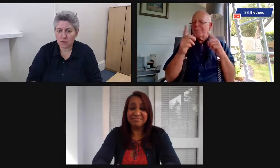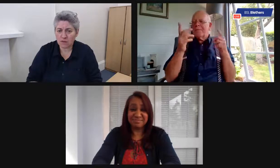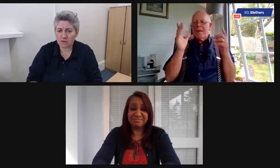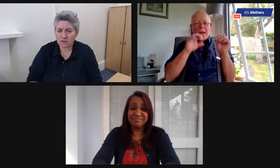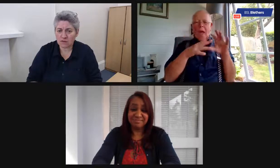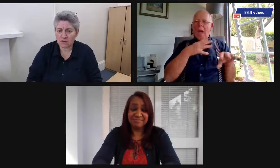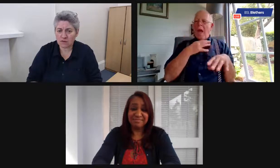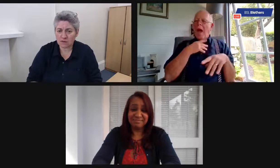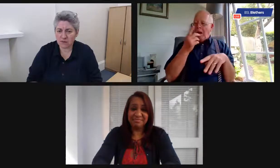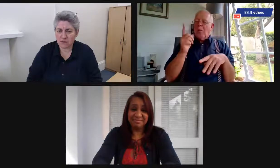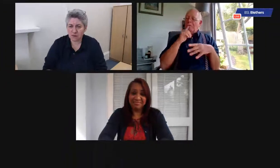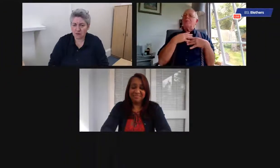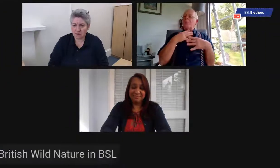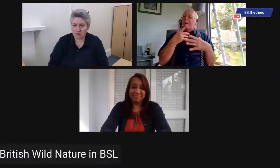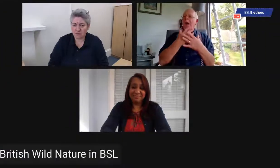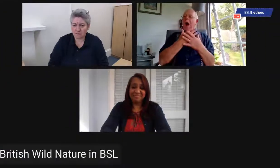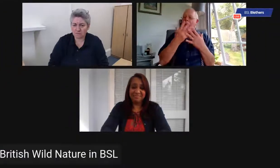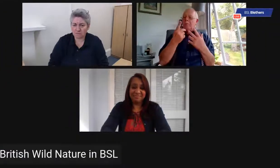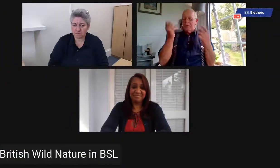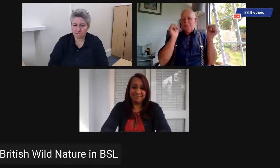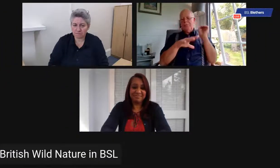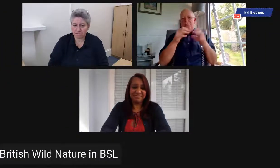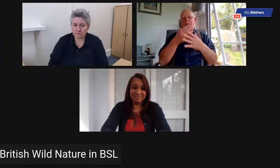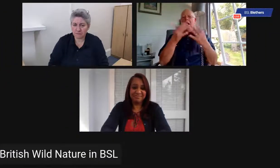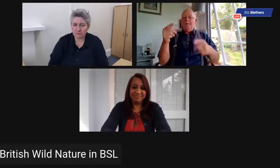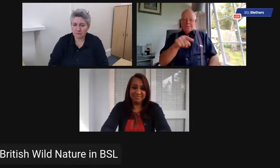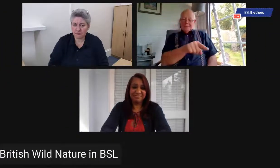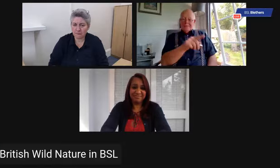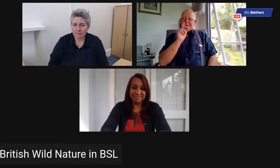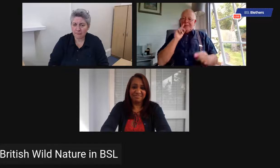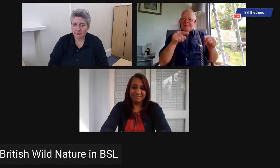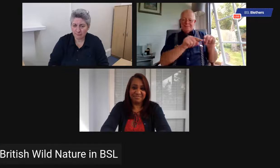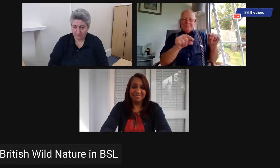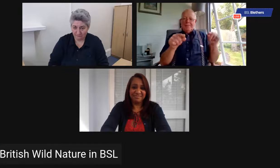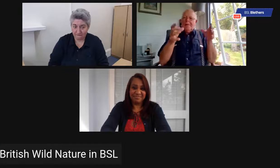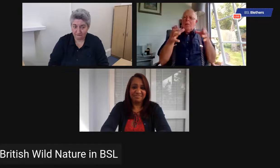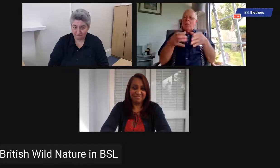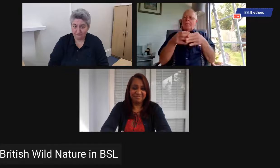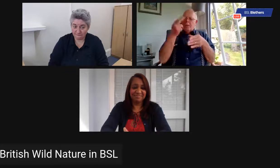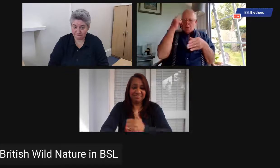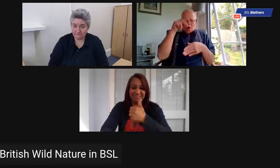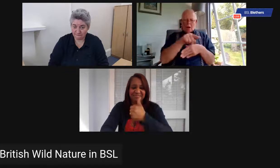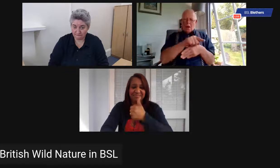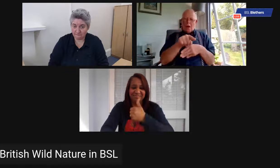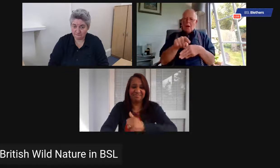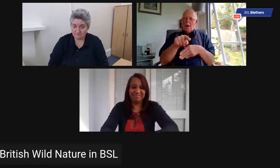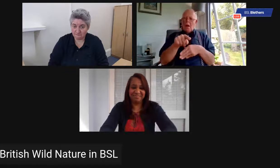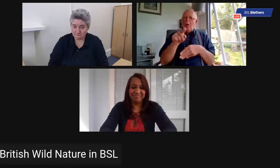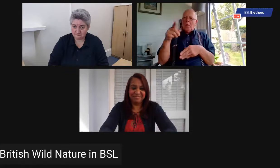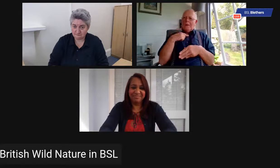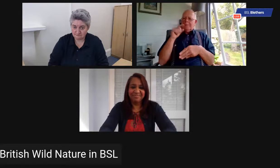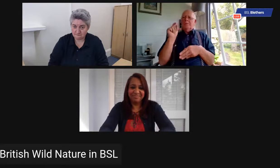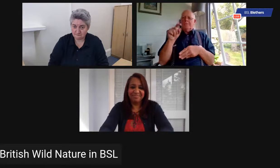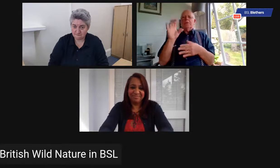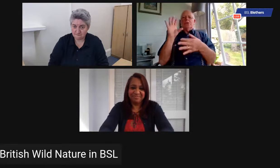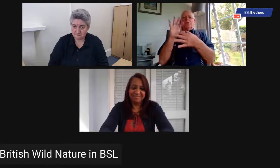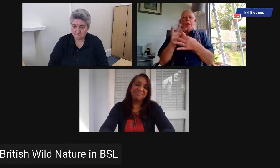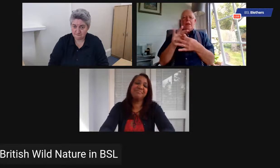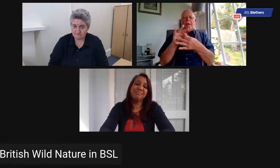Facebook page. Everybody welcome. Or just hop in on the Facebook page. There's the link. It's just popped up now. That's the name of the